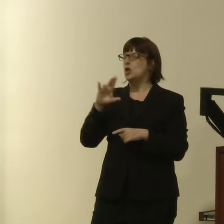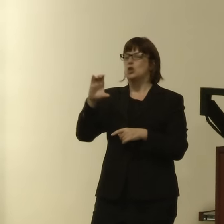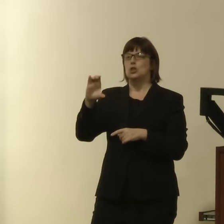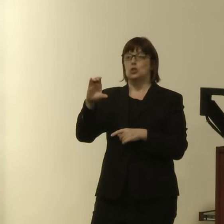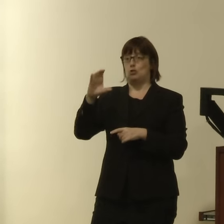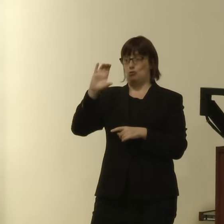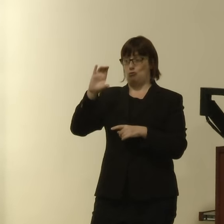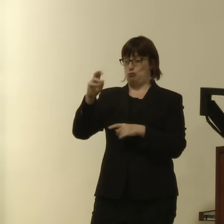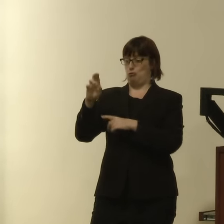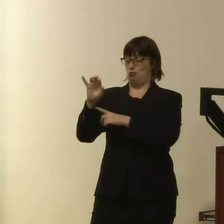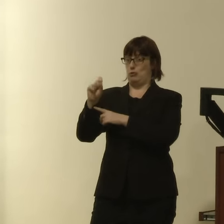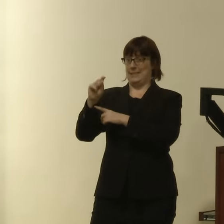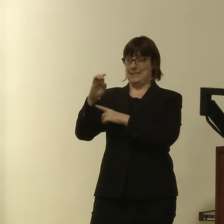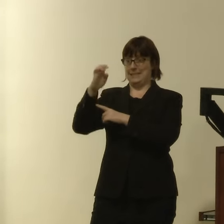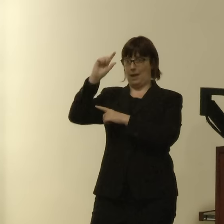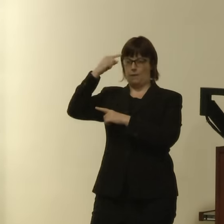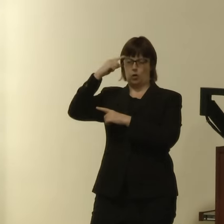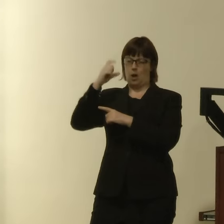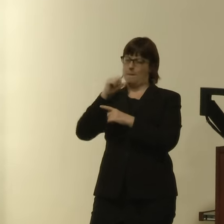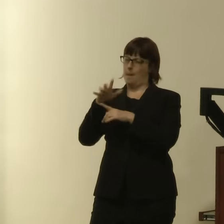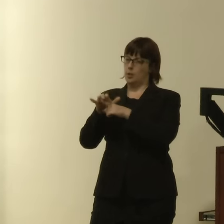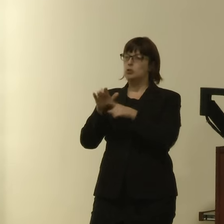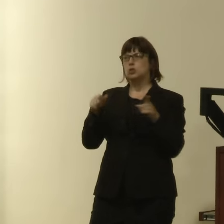Yeah. She's a good lady.